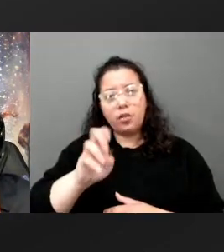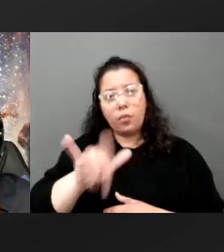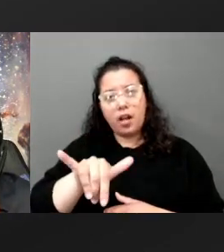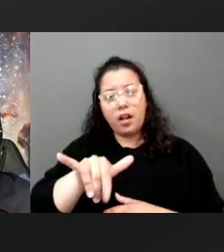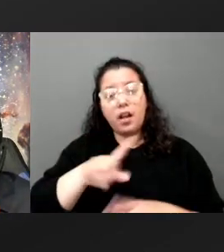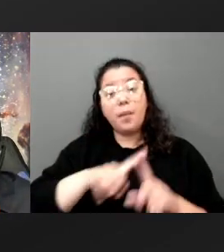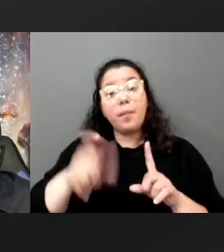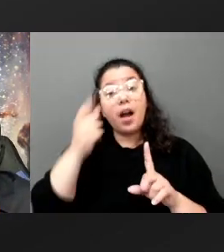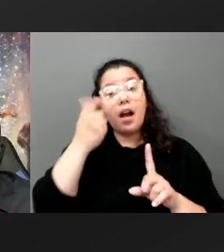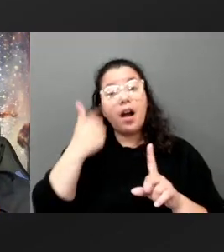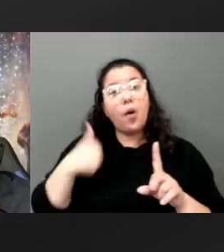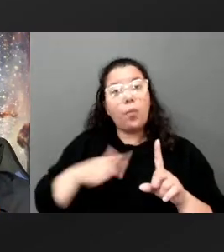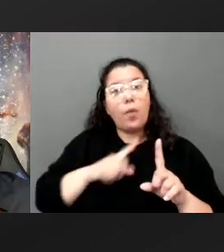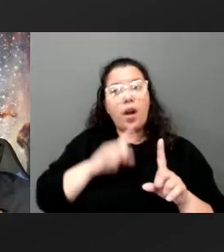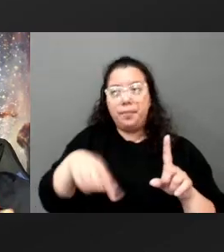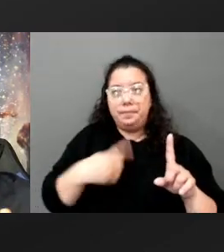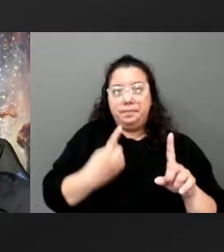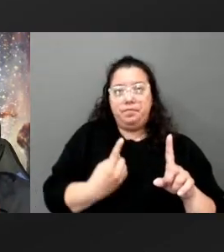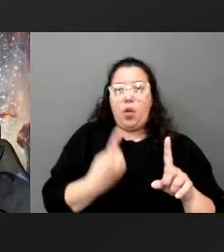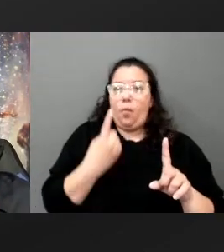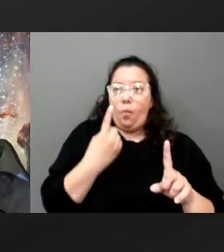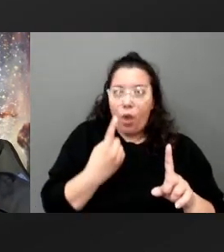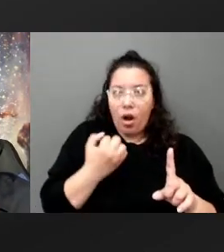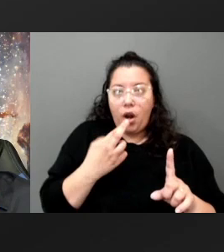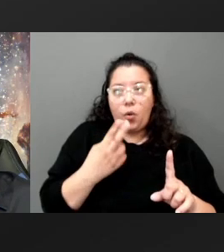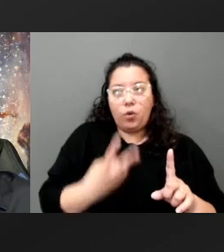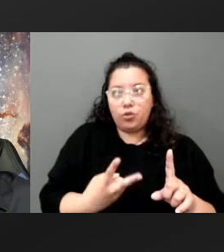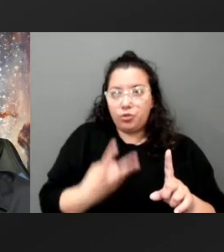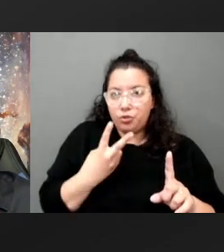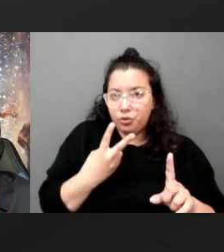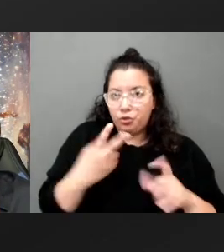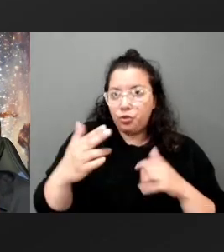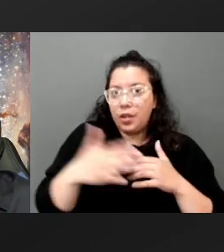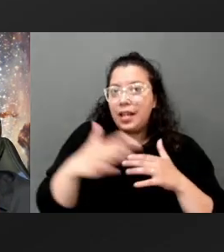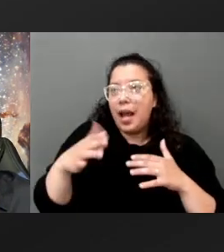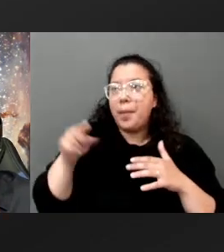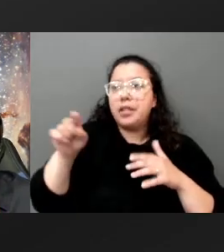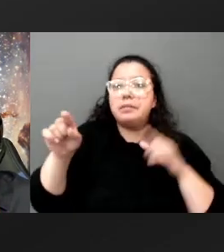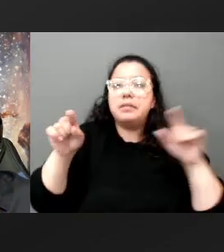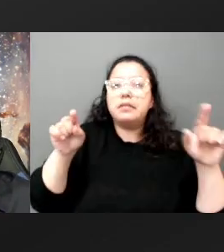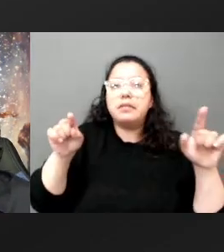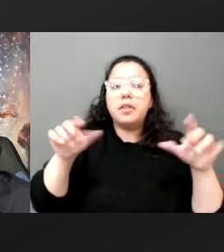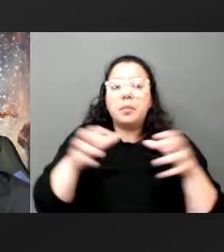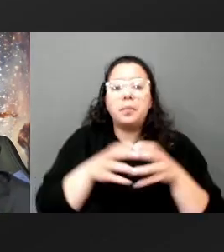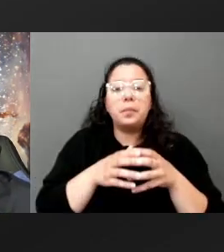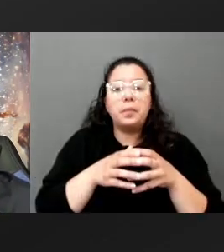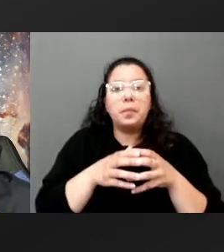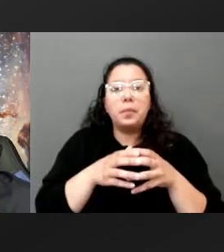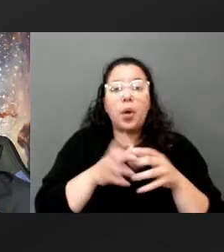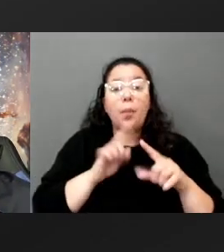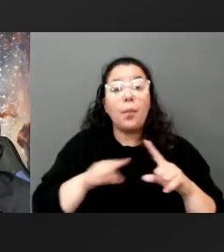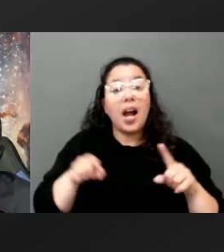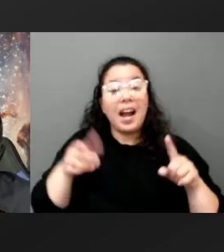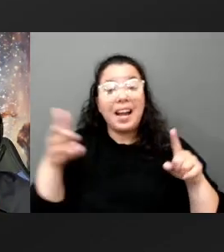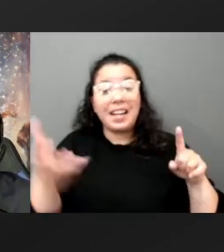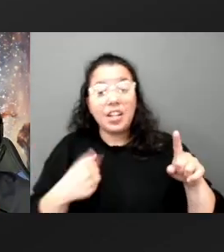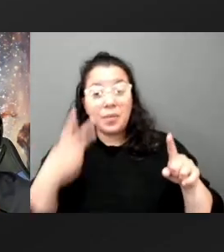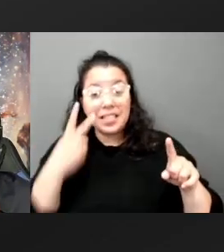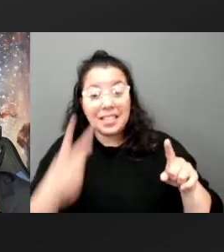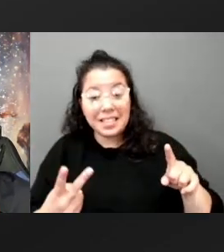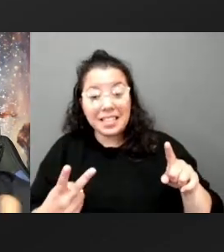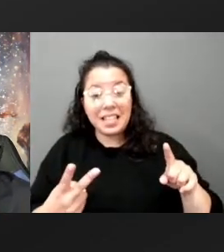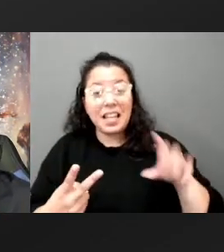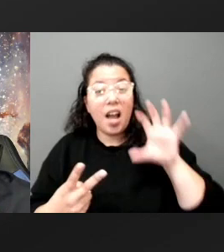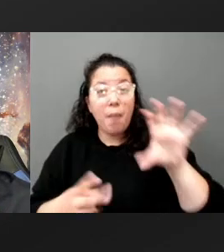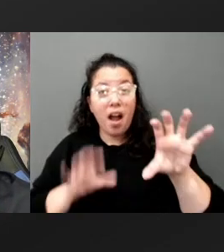only one or two very small nearby neighbors, what we're seeing here is galaxies that have lots of very big neighbors, and they're